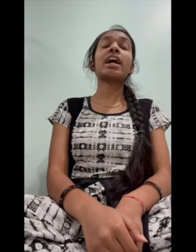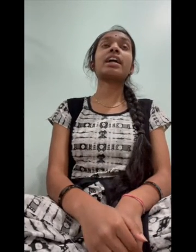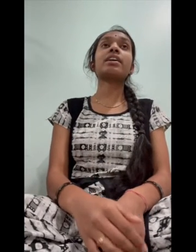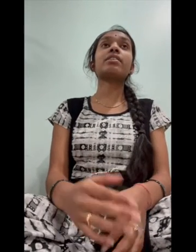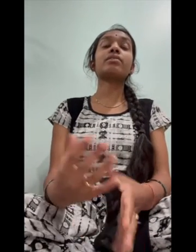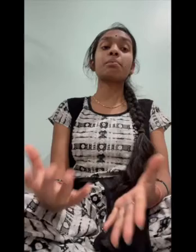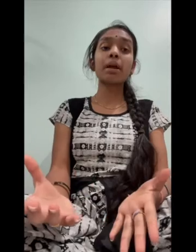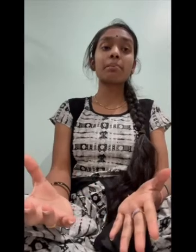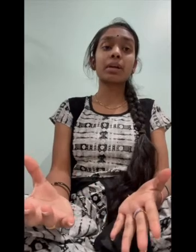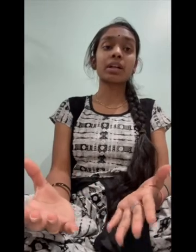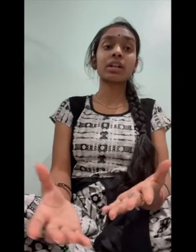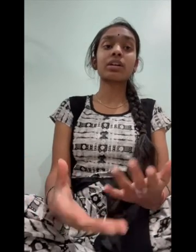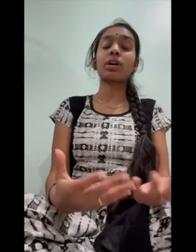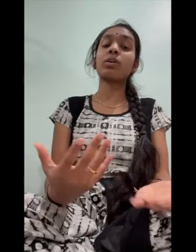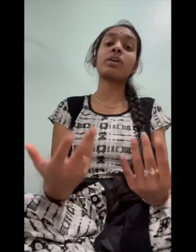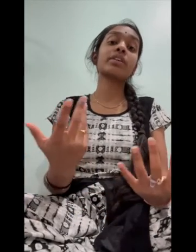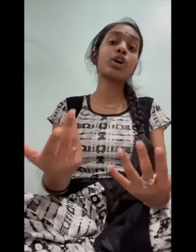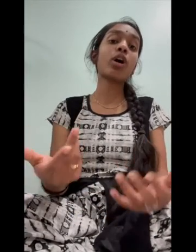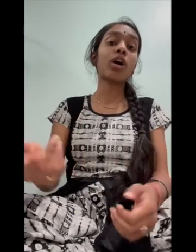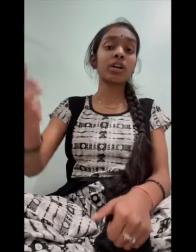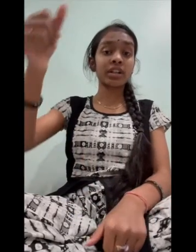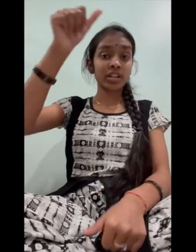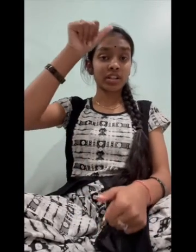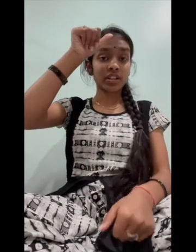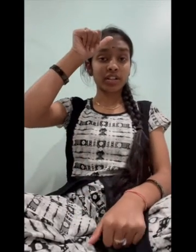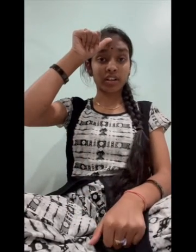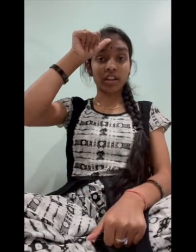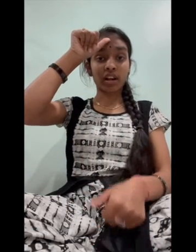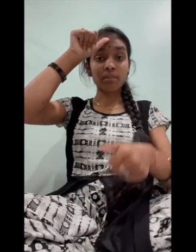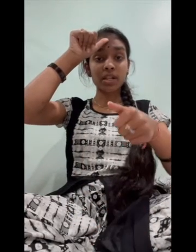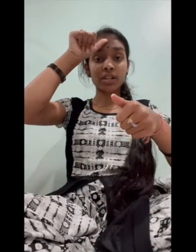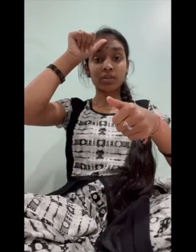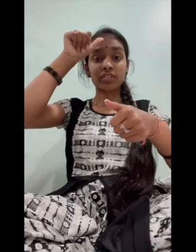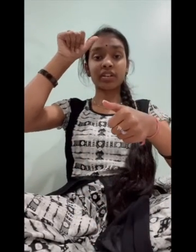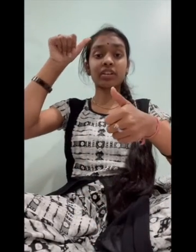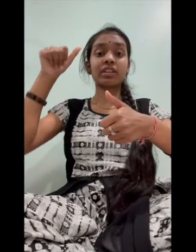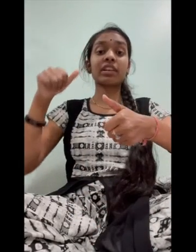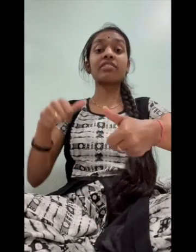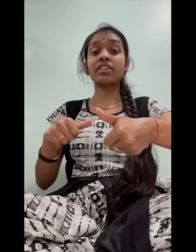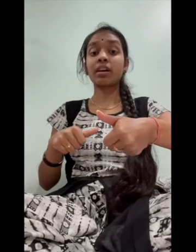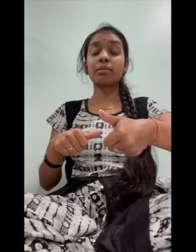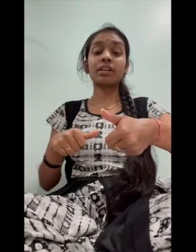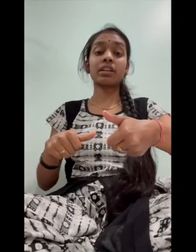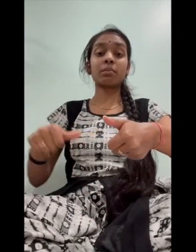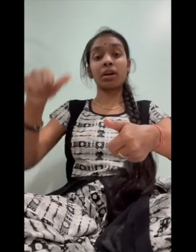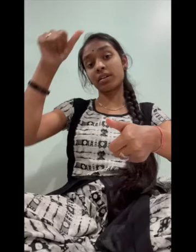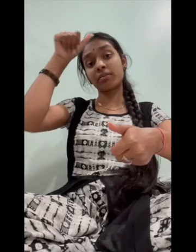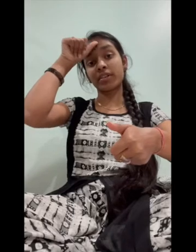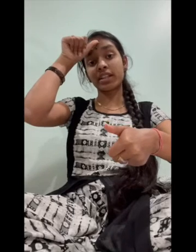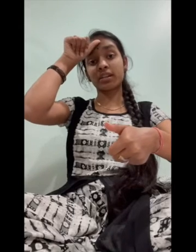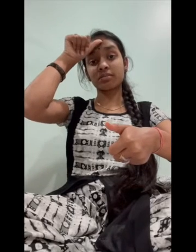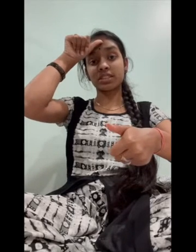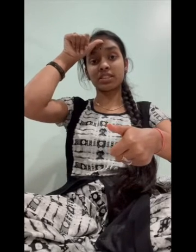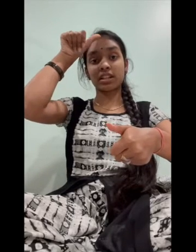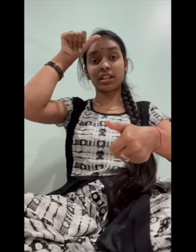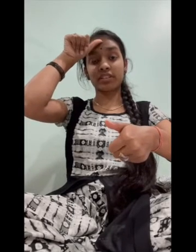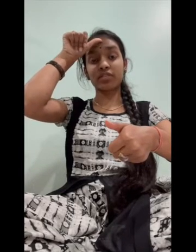I remember or I recall. Your thumb, one of your left thumb is at the bottom, right thumb is at your